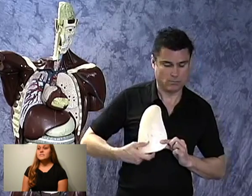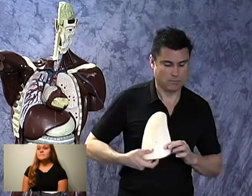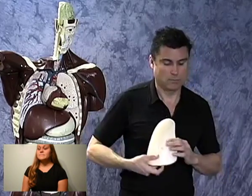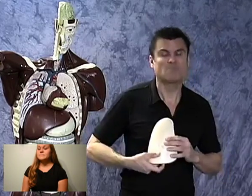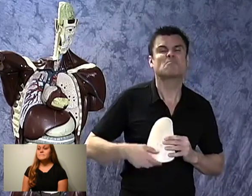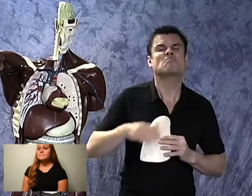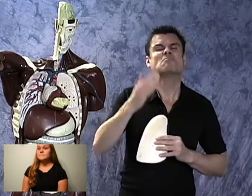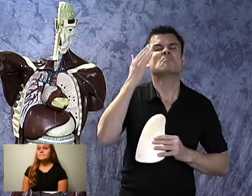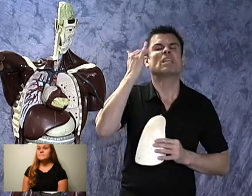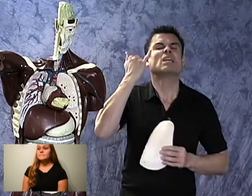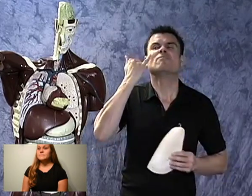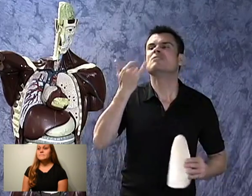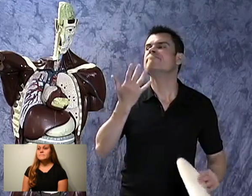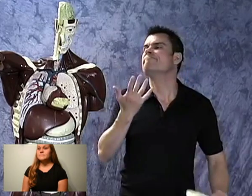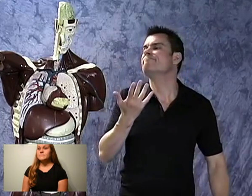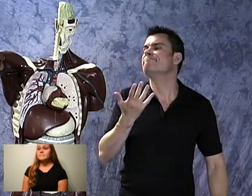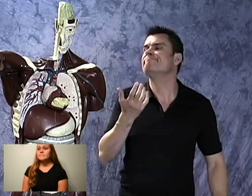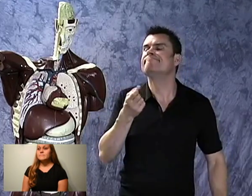pockets.